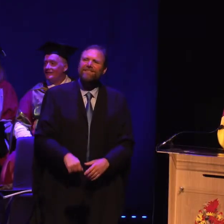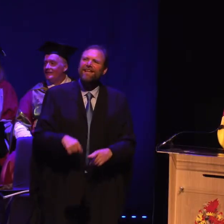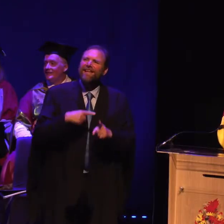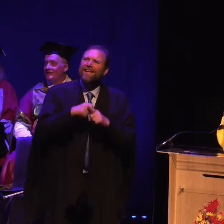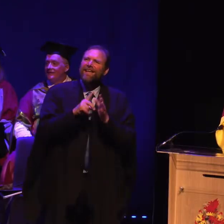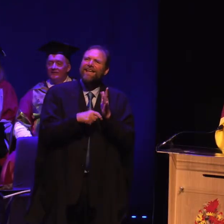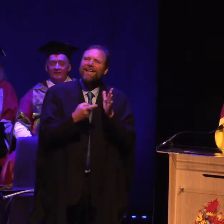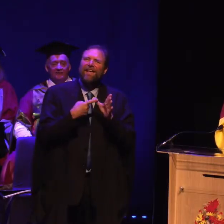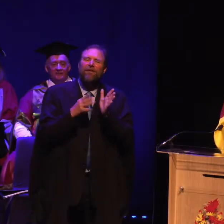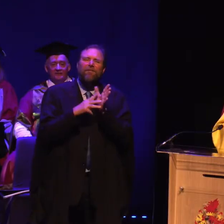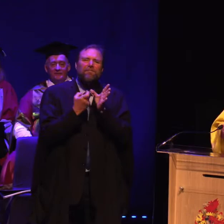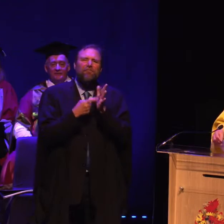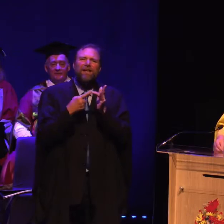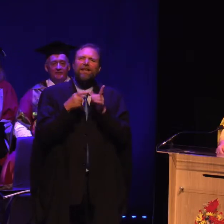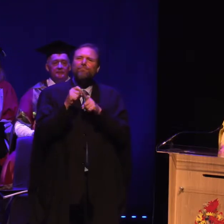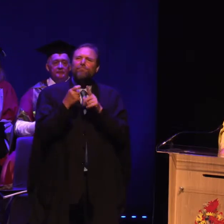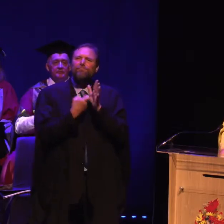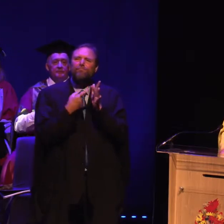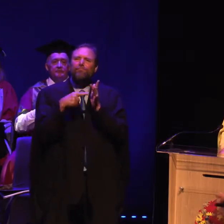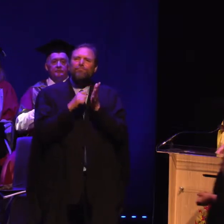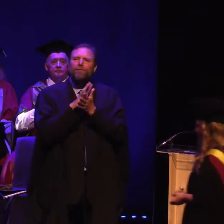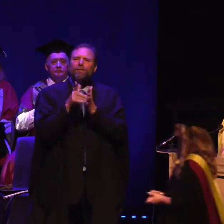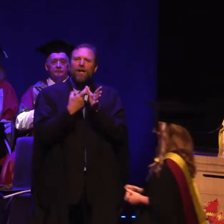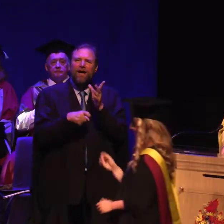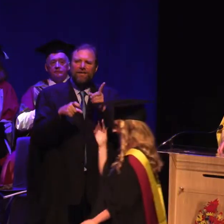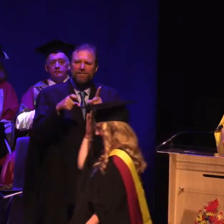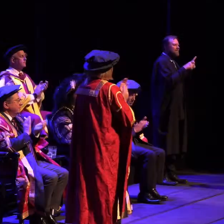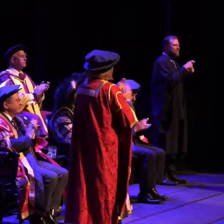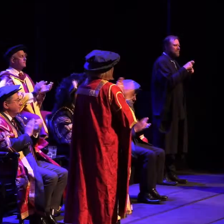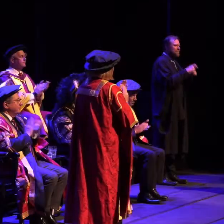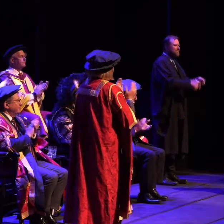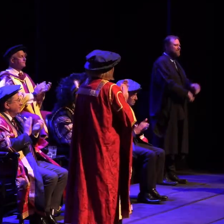Kira Marie Pritchard.